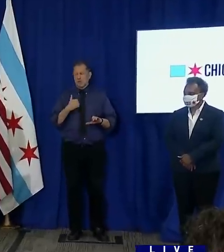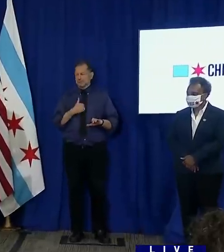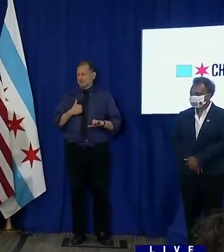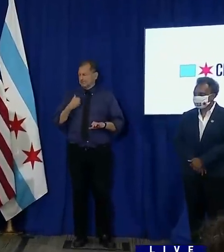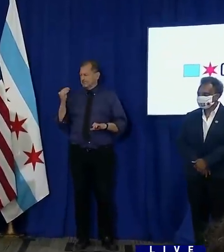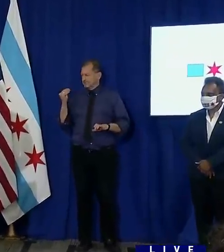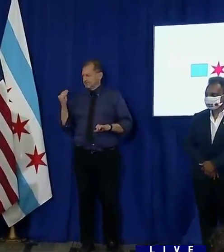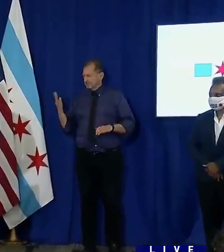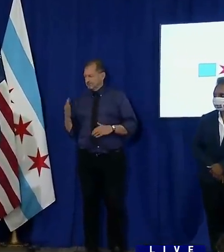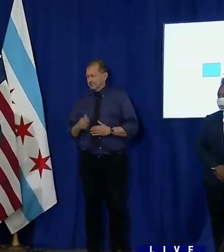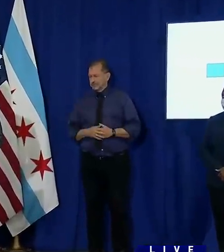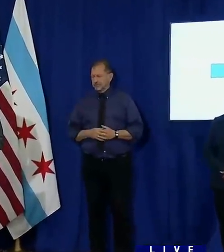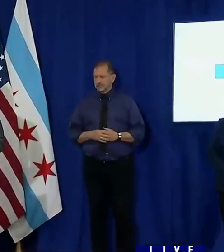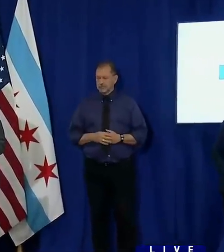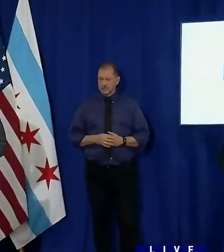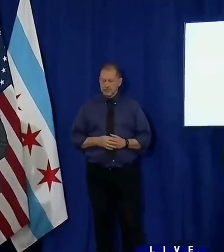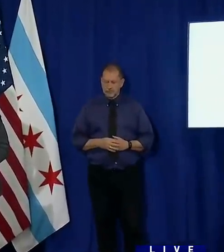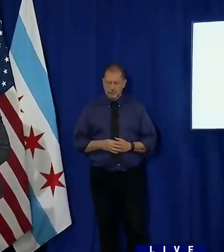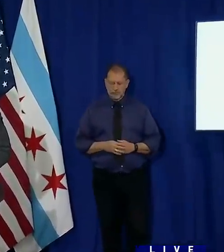Let me start by sharing